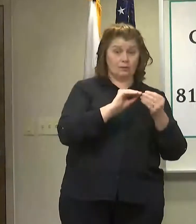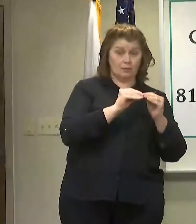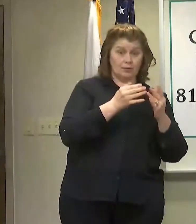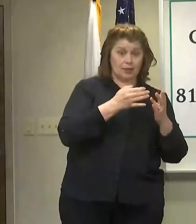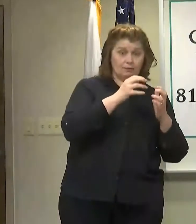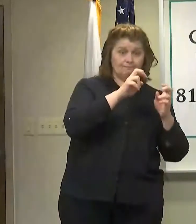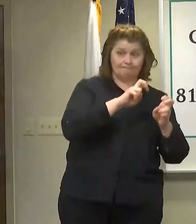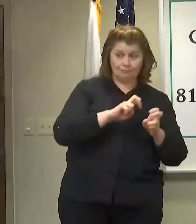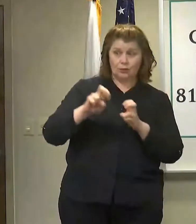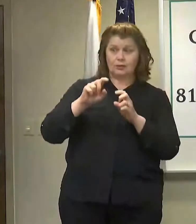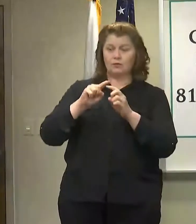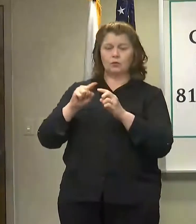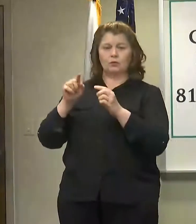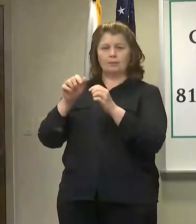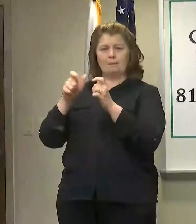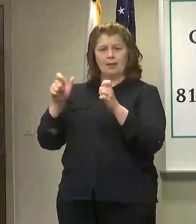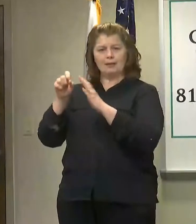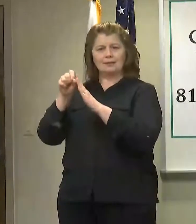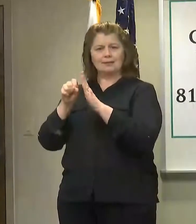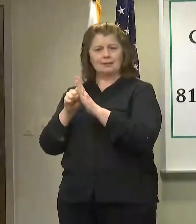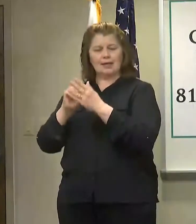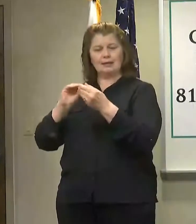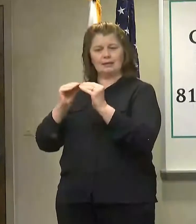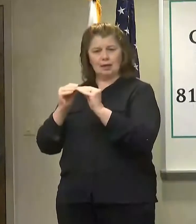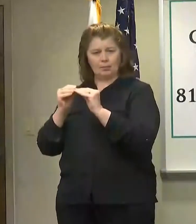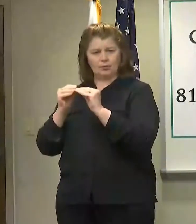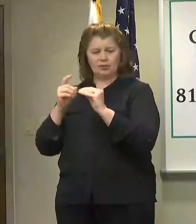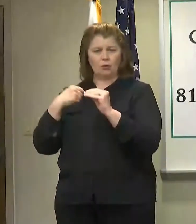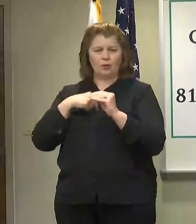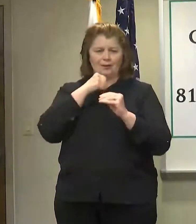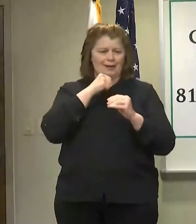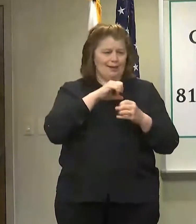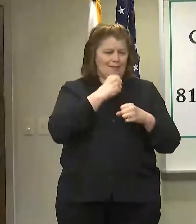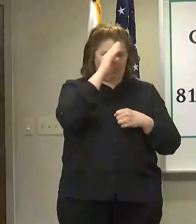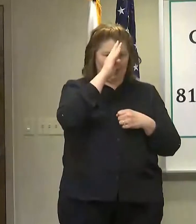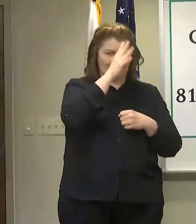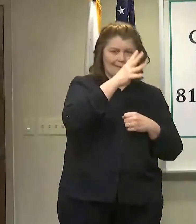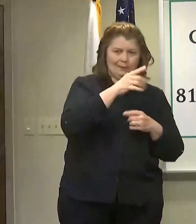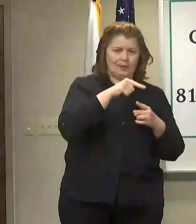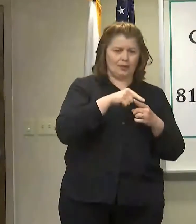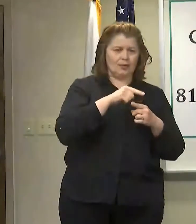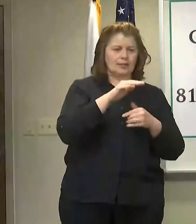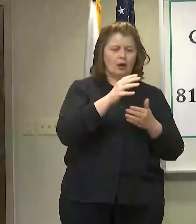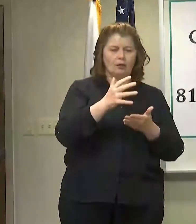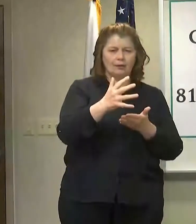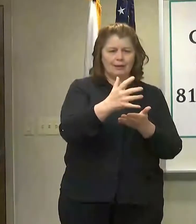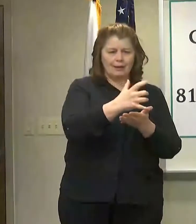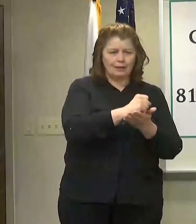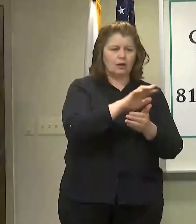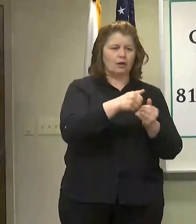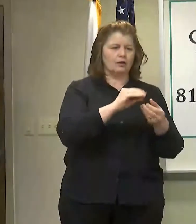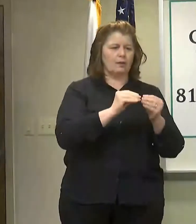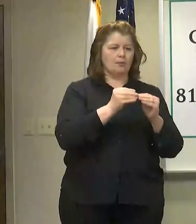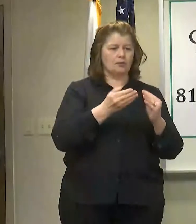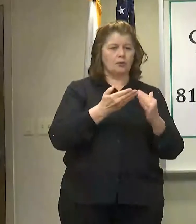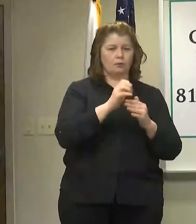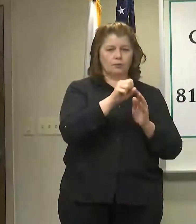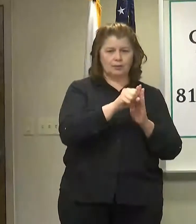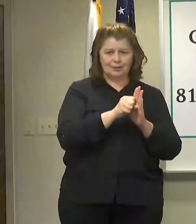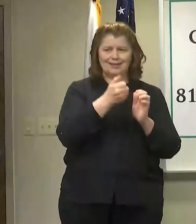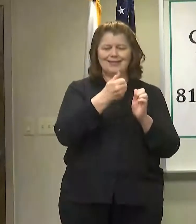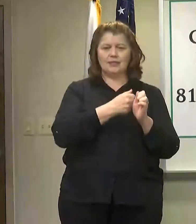So we are not making up the metrics that are part of this. It is part of a standard data collection throughout the entire state that every hospital